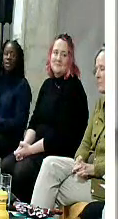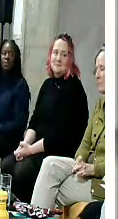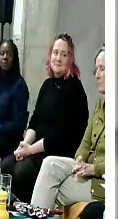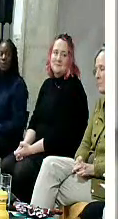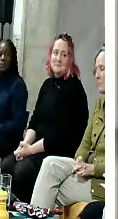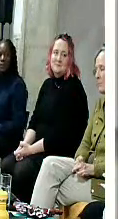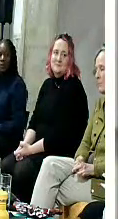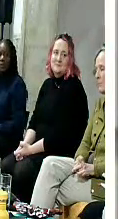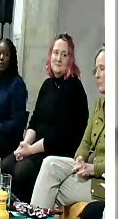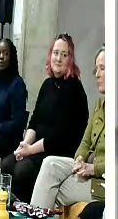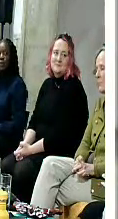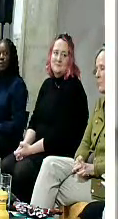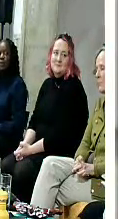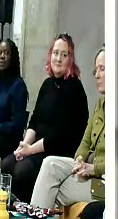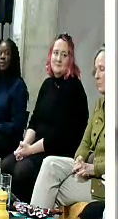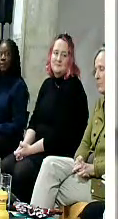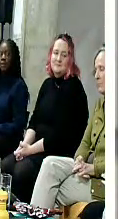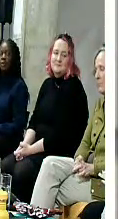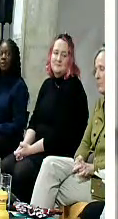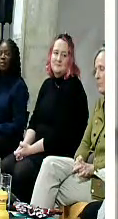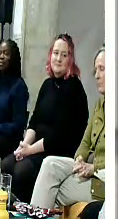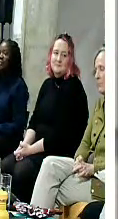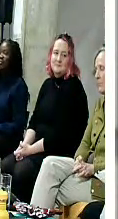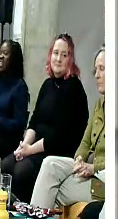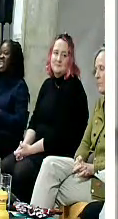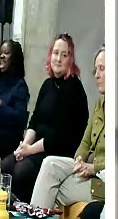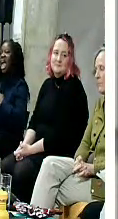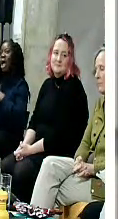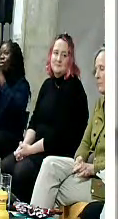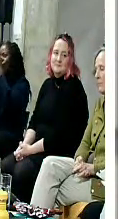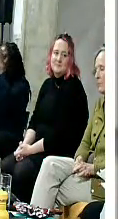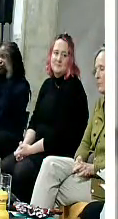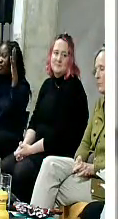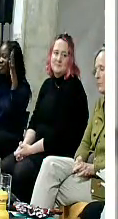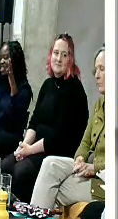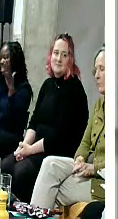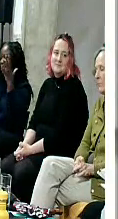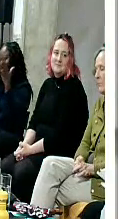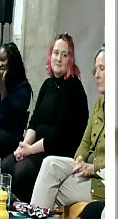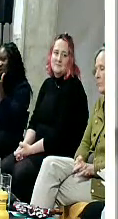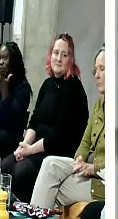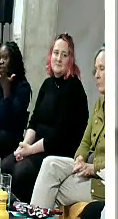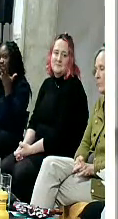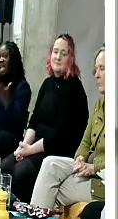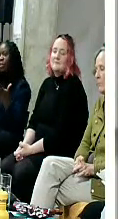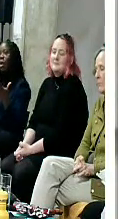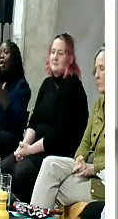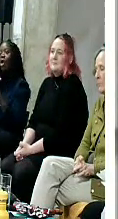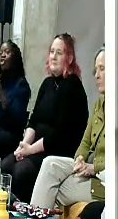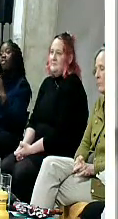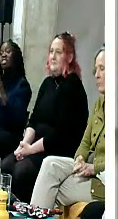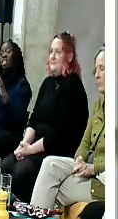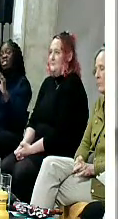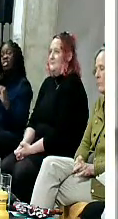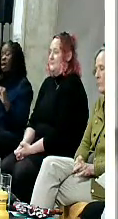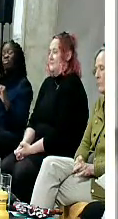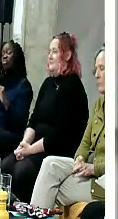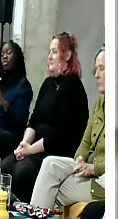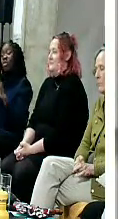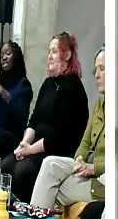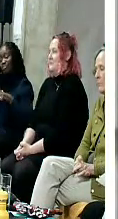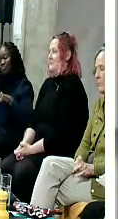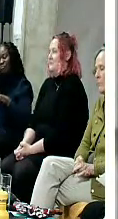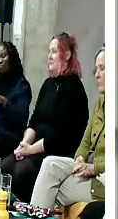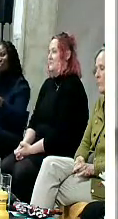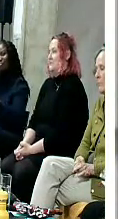And I suppose our dream for this space today was to continue that conversation, for families to talk